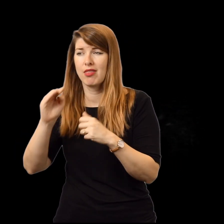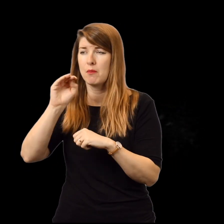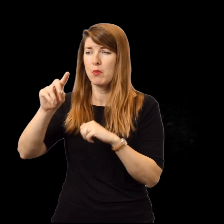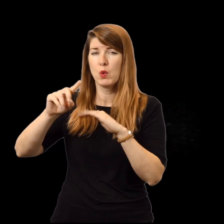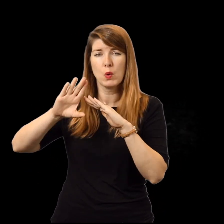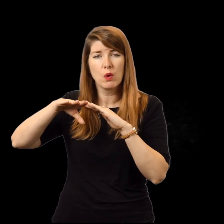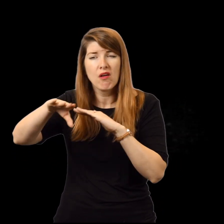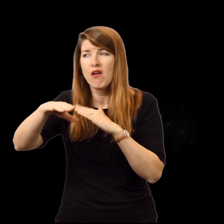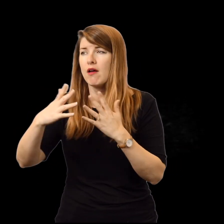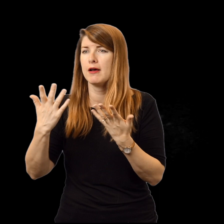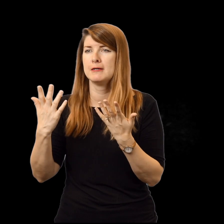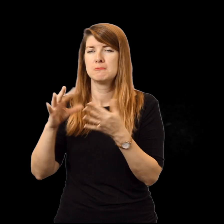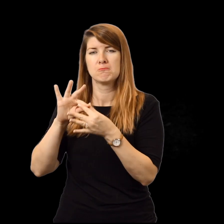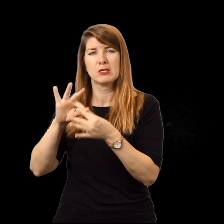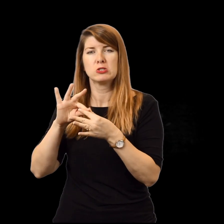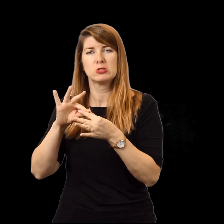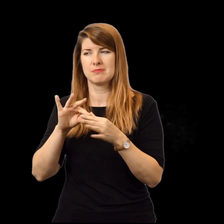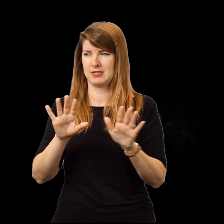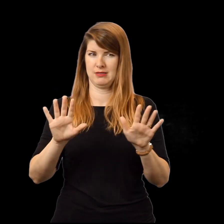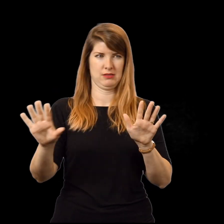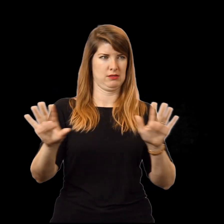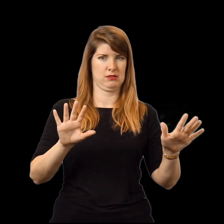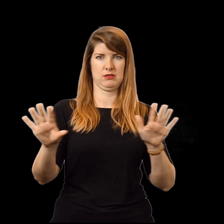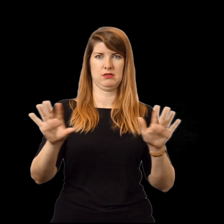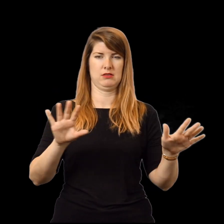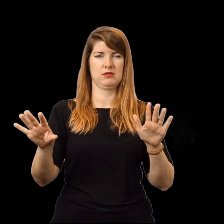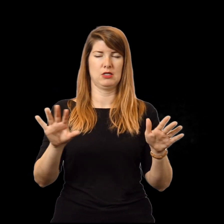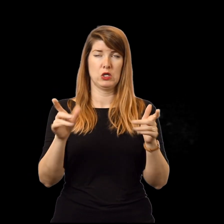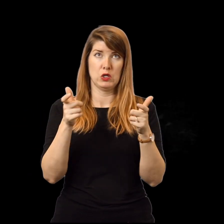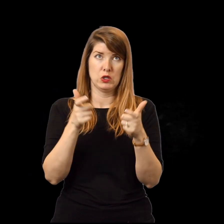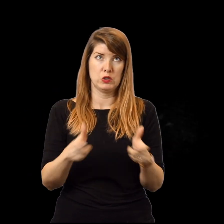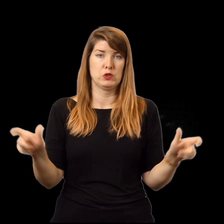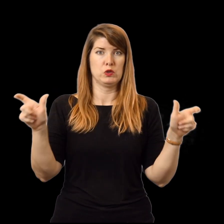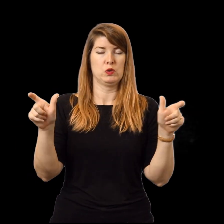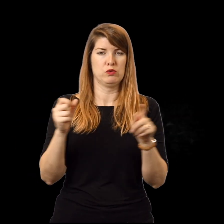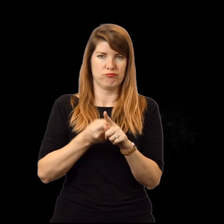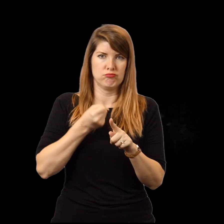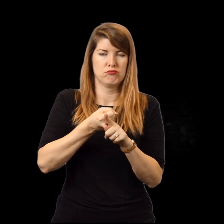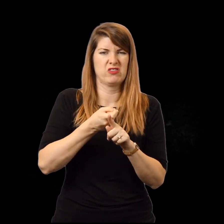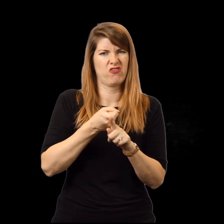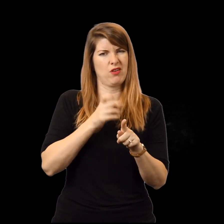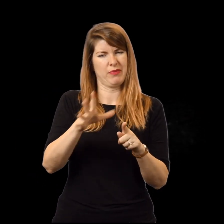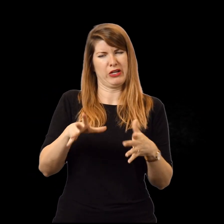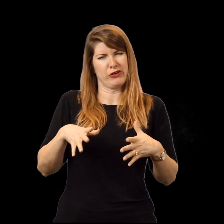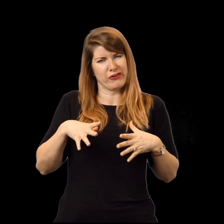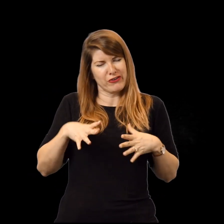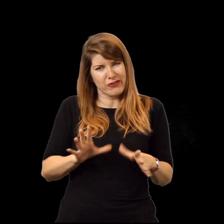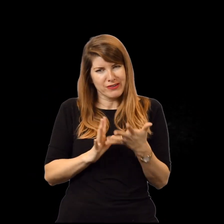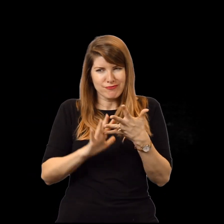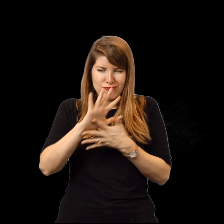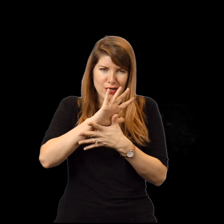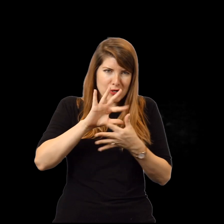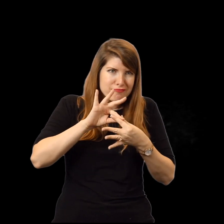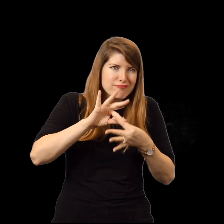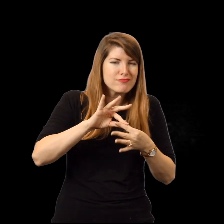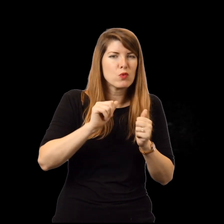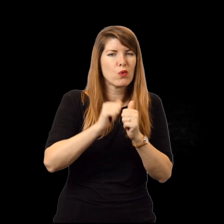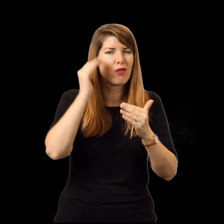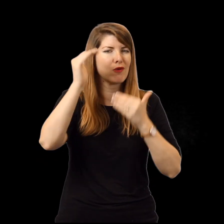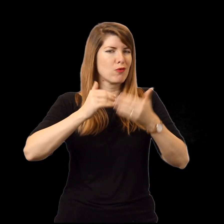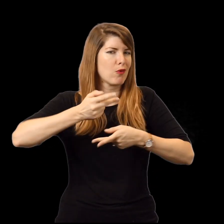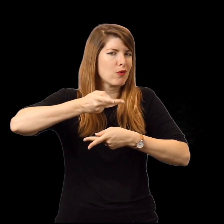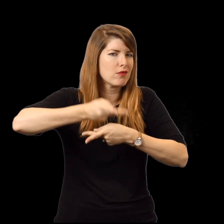problems with health, with mood, with relationships, is all majorly influenced by their early